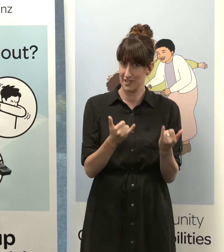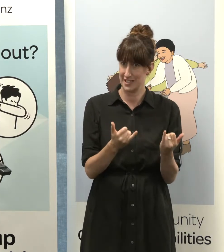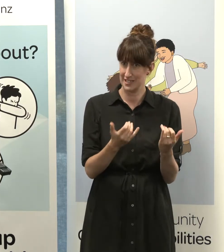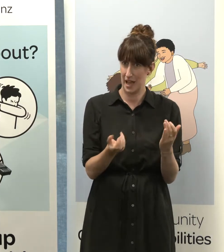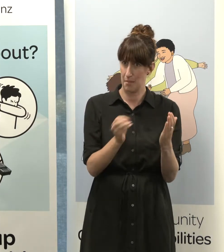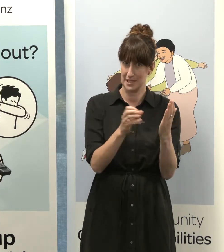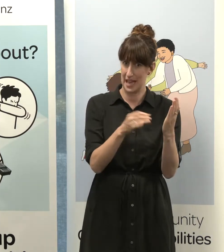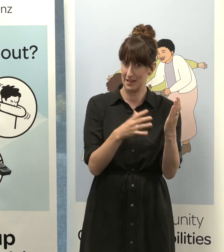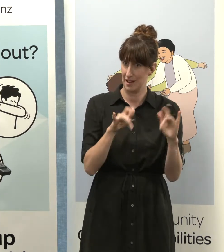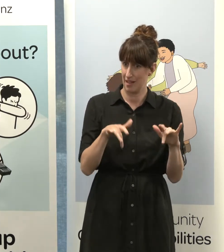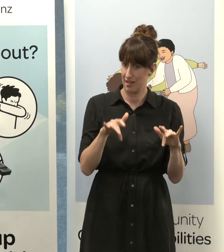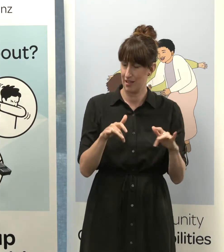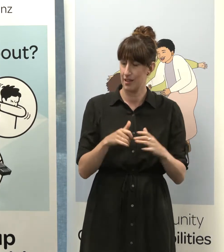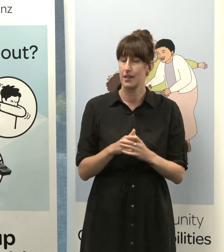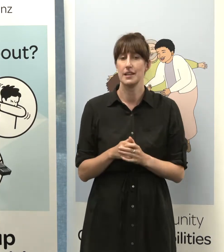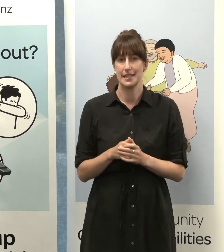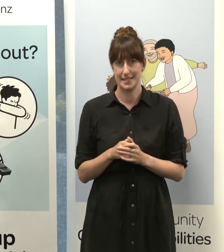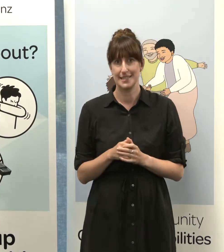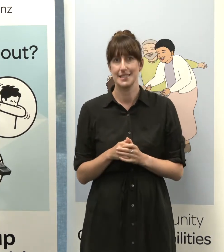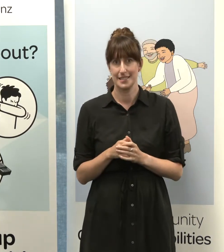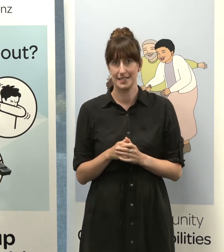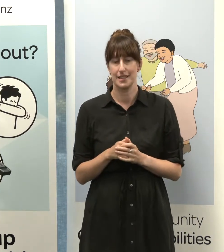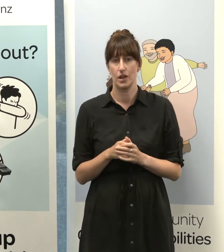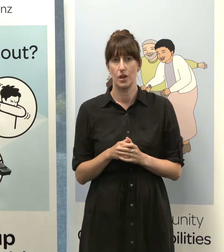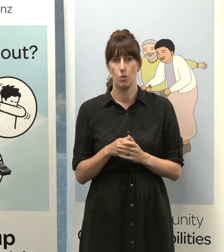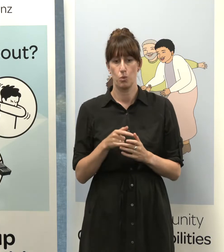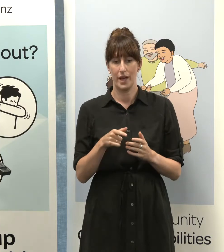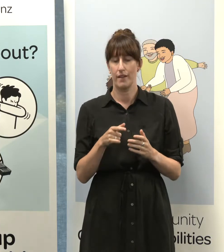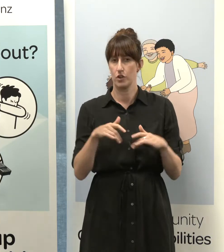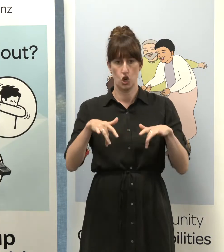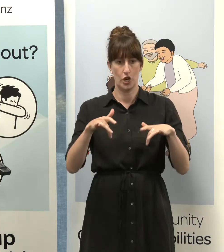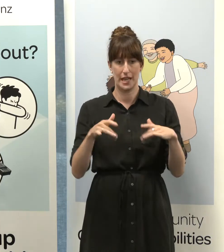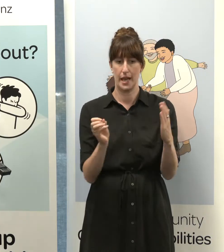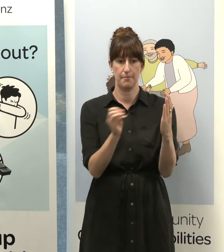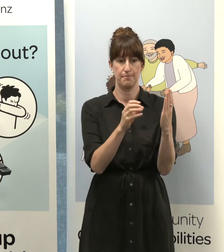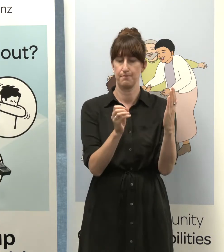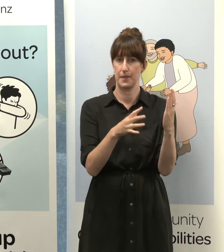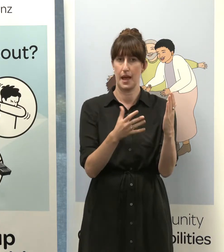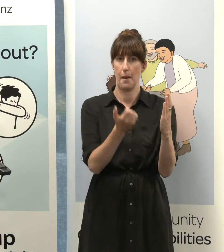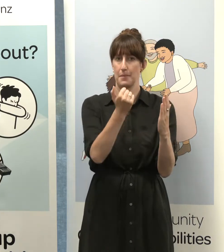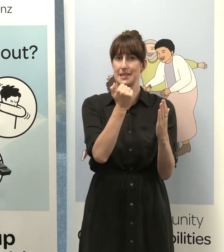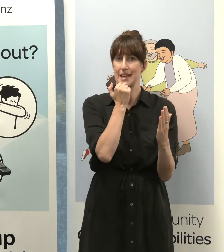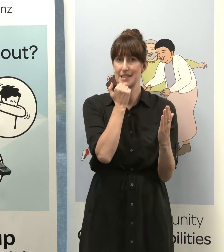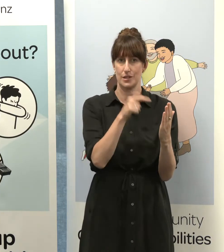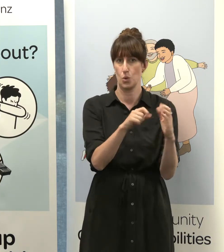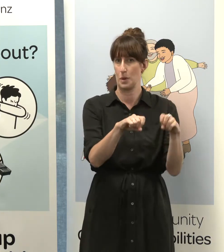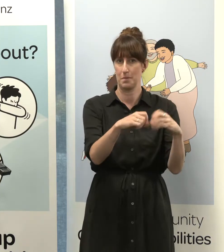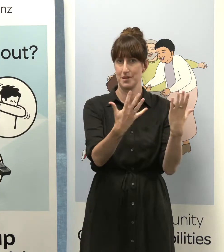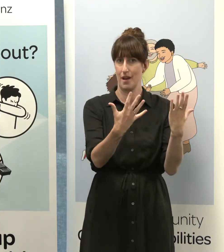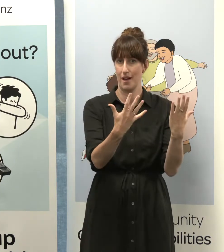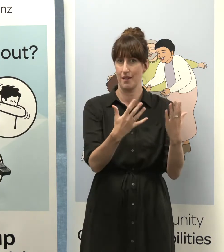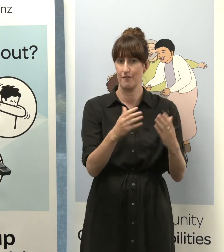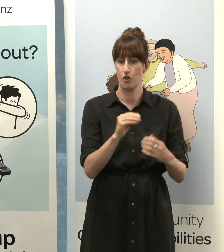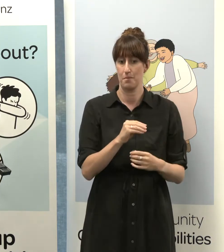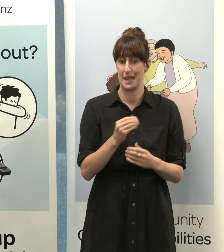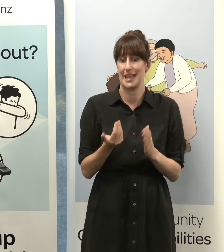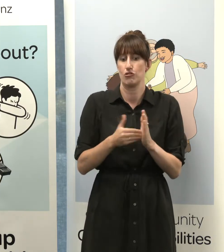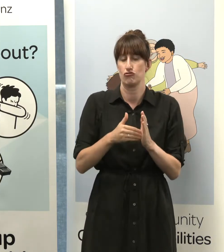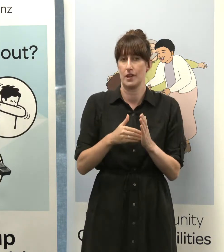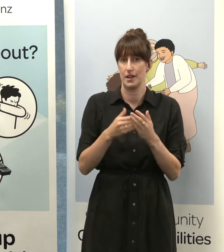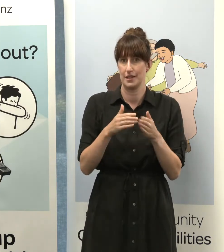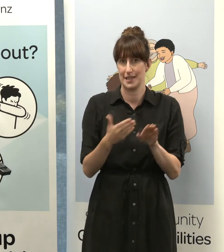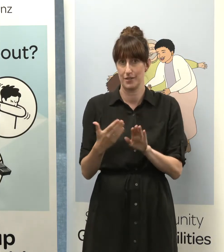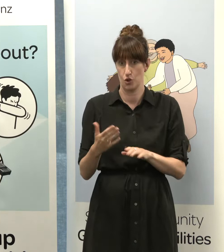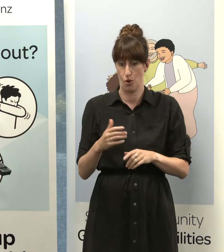to be updated with the additional deaths that we've found through that reconciliation process. So from after the